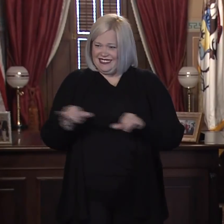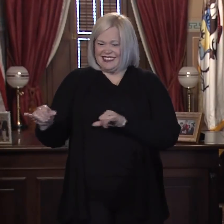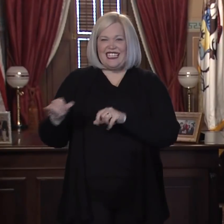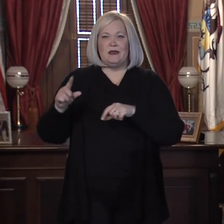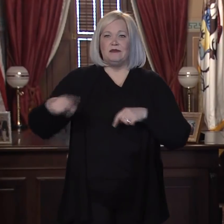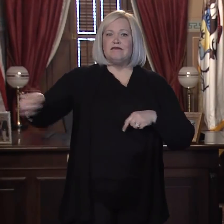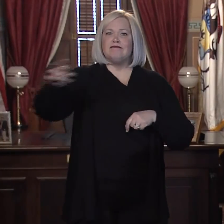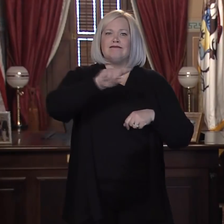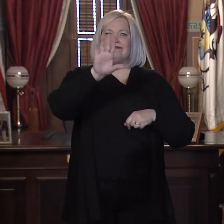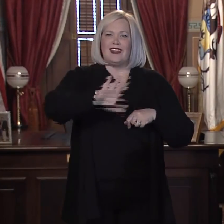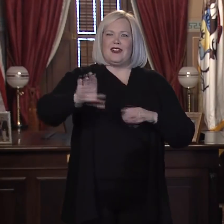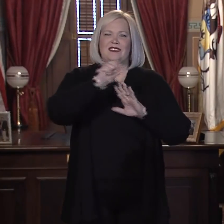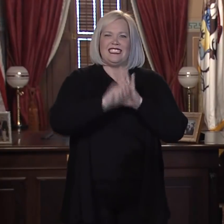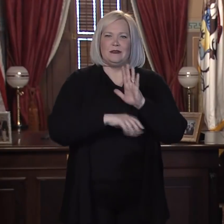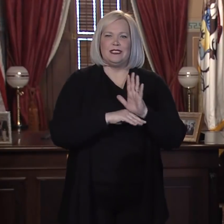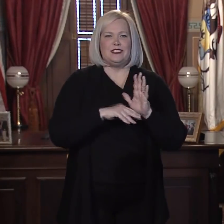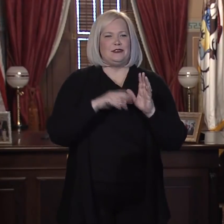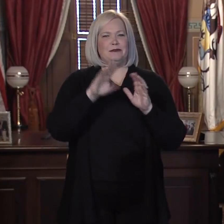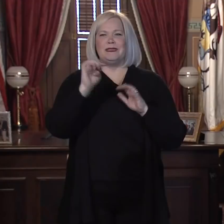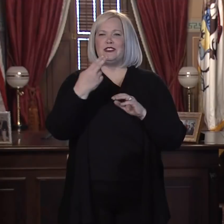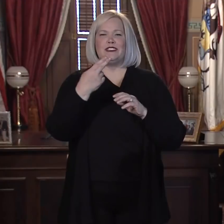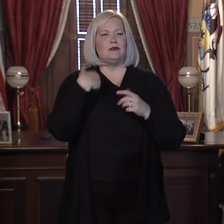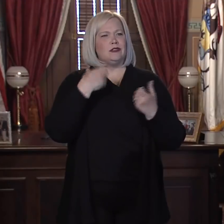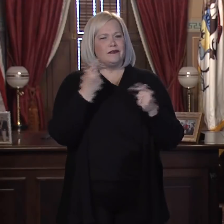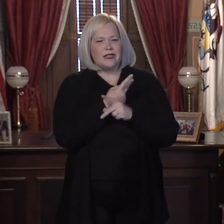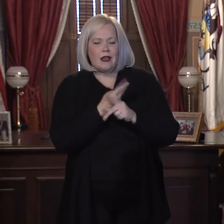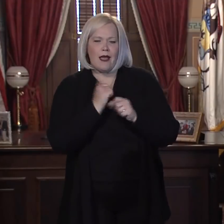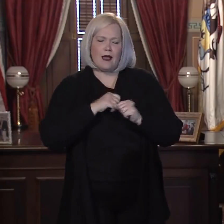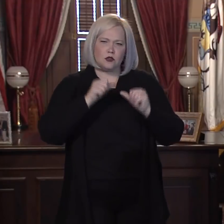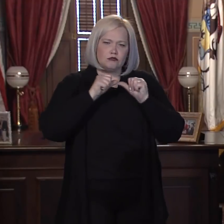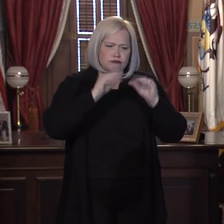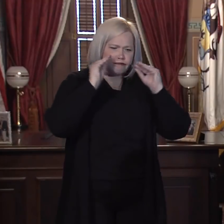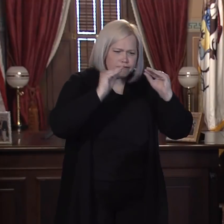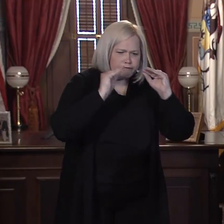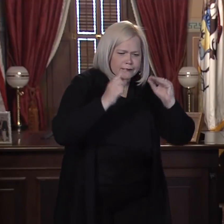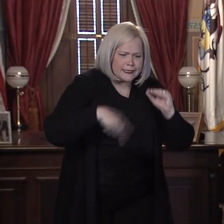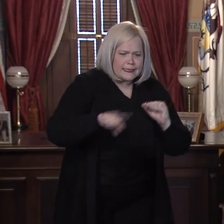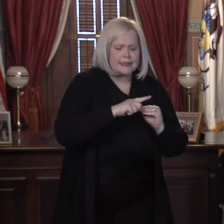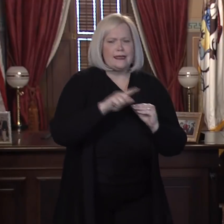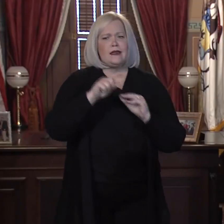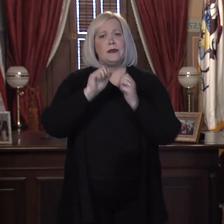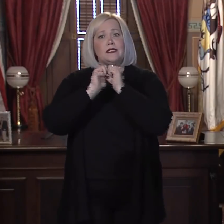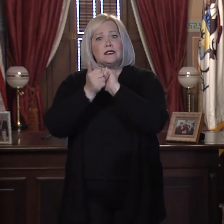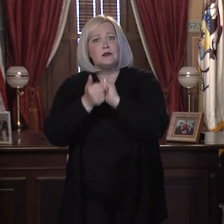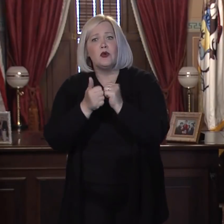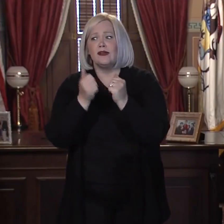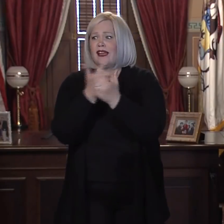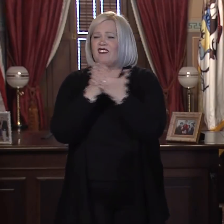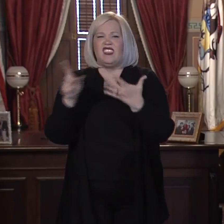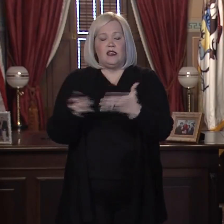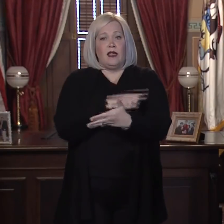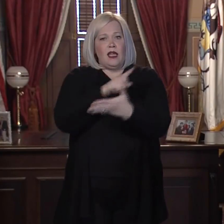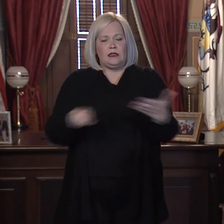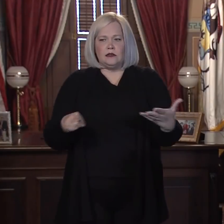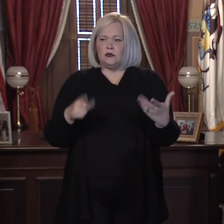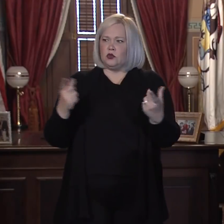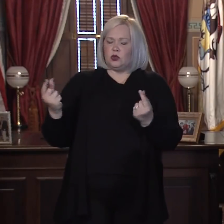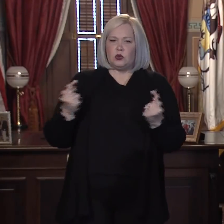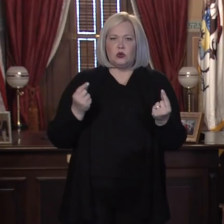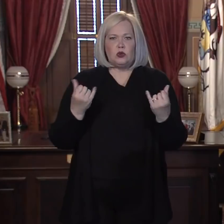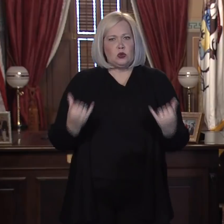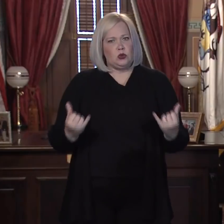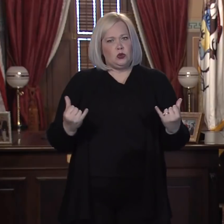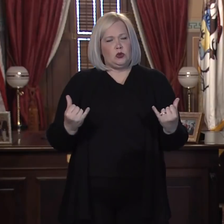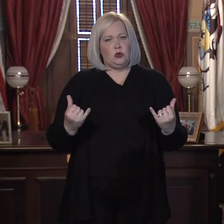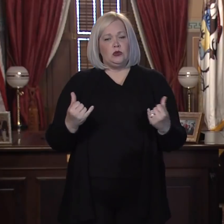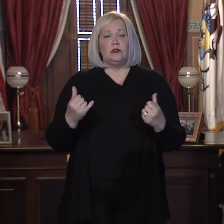with the challenges of how we're going to continue their education, sporting events, and lessons that have been canceled. And I want to take this time to